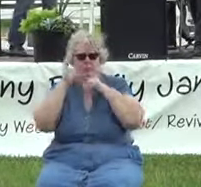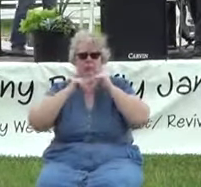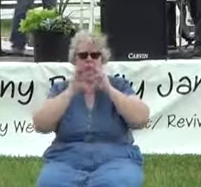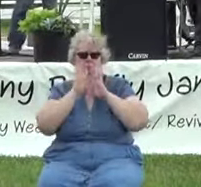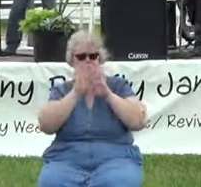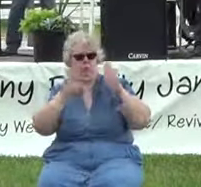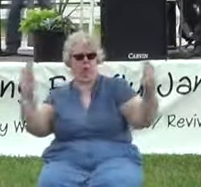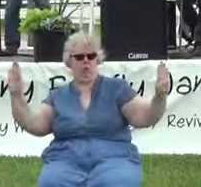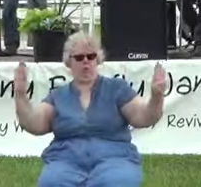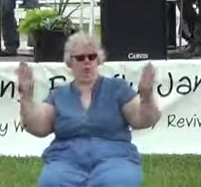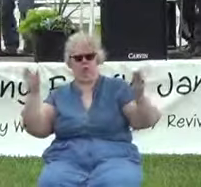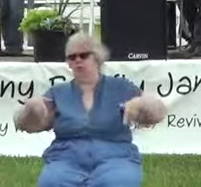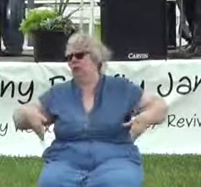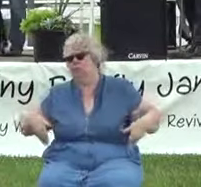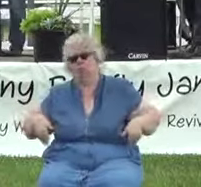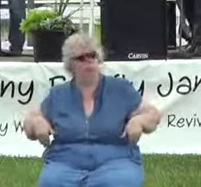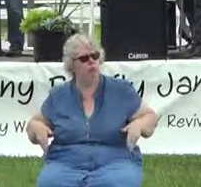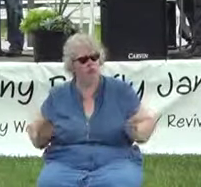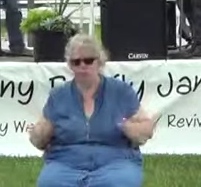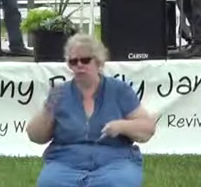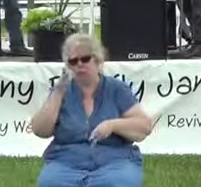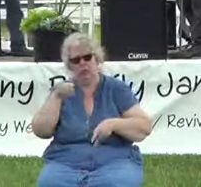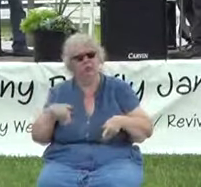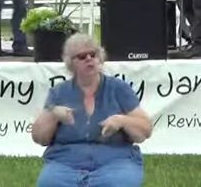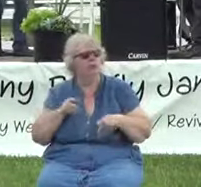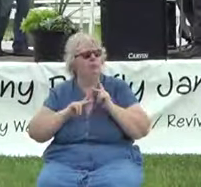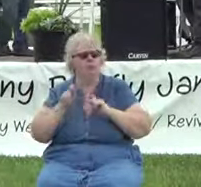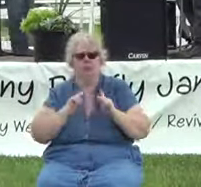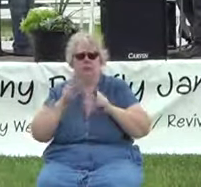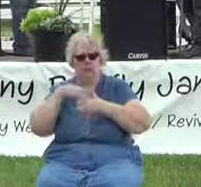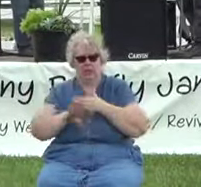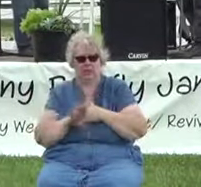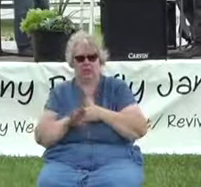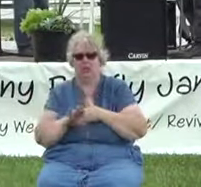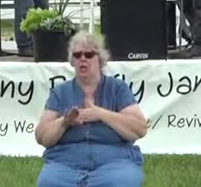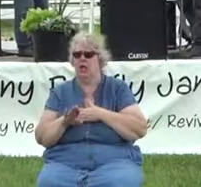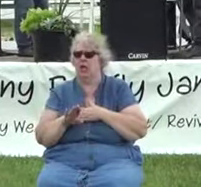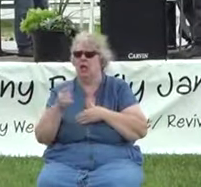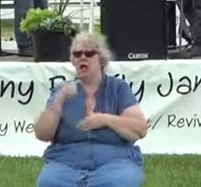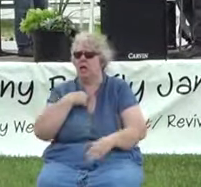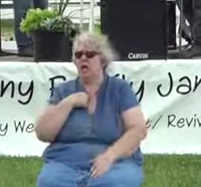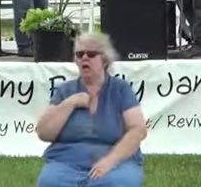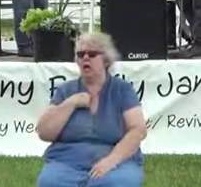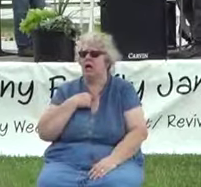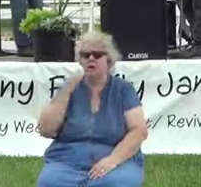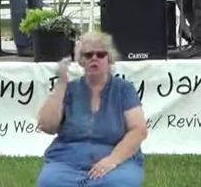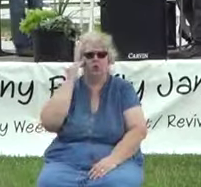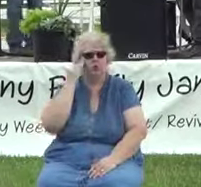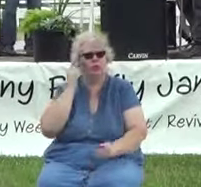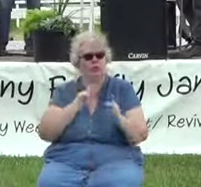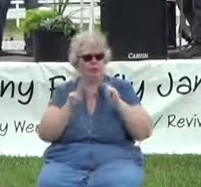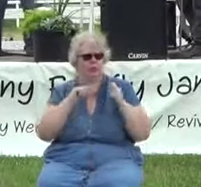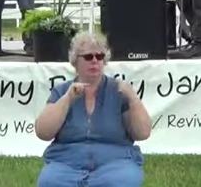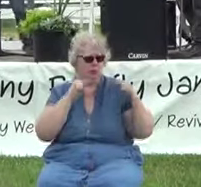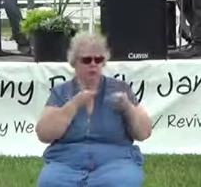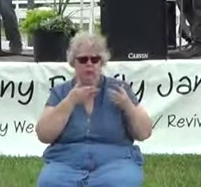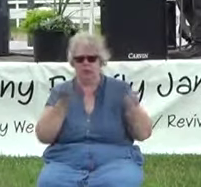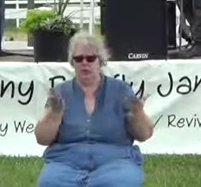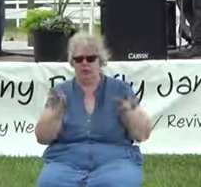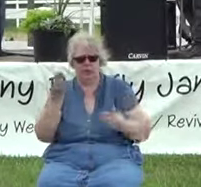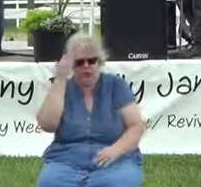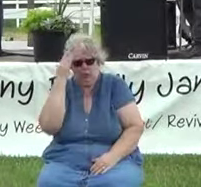let anybody in, and they're hurting. And there's all kinds of people that are hurting. I bet there's some hurting people here today. You just don't know how to say